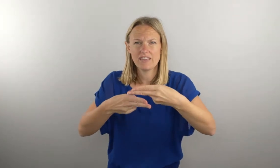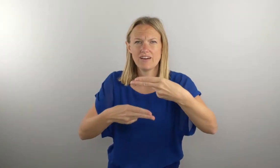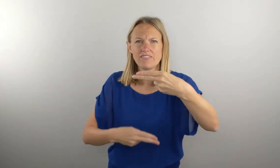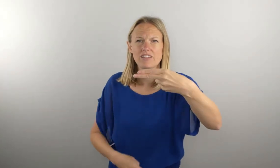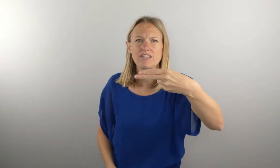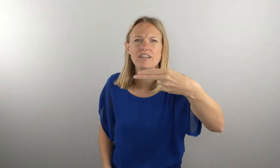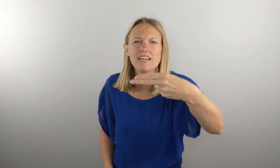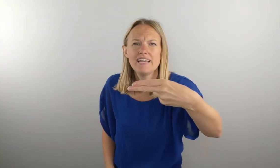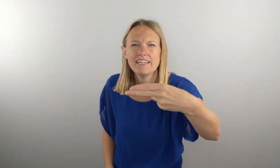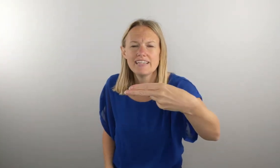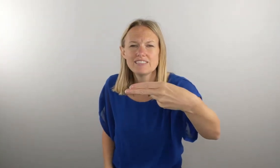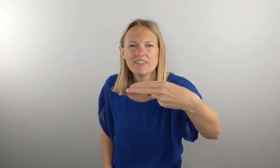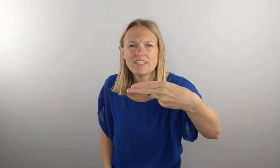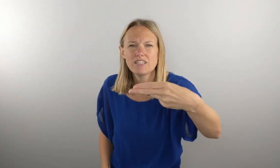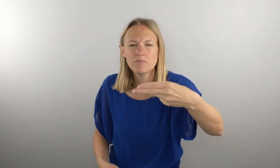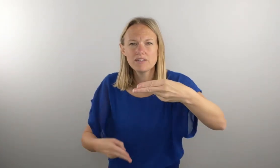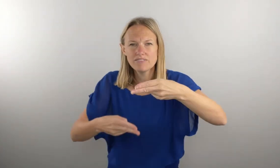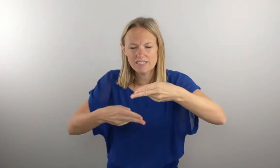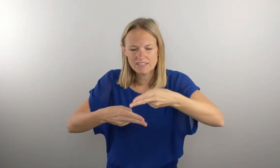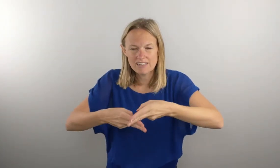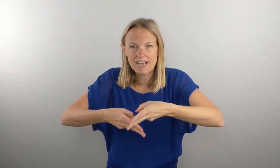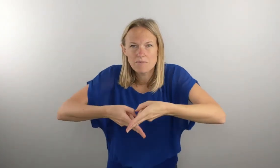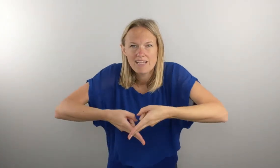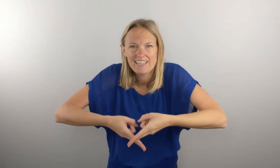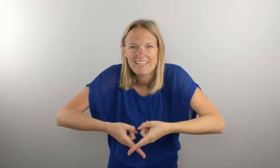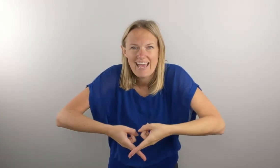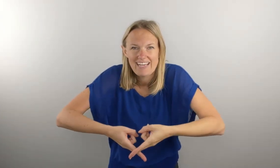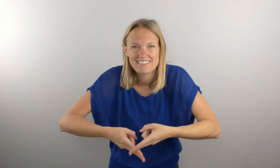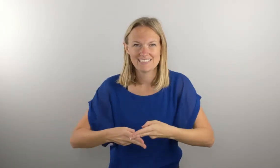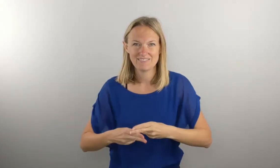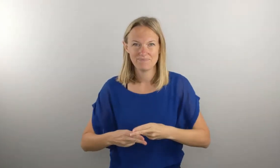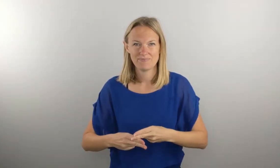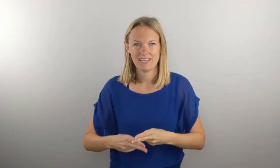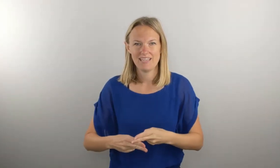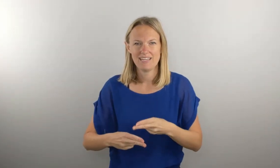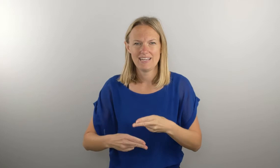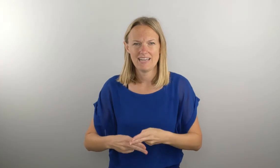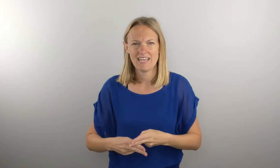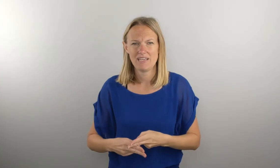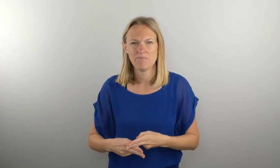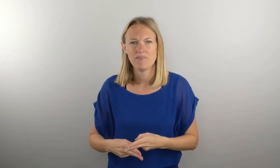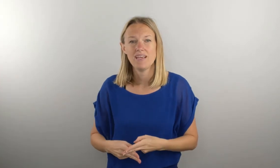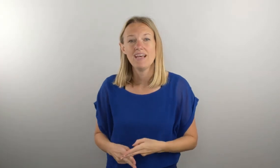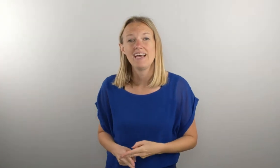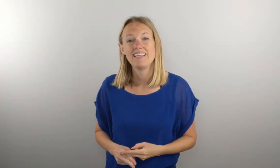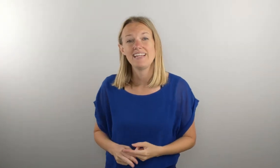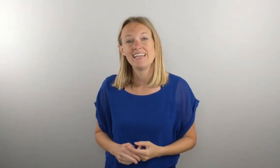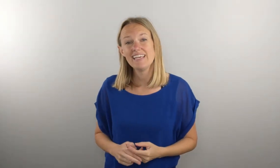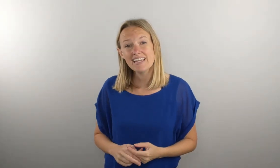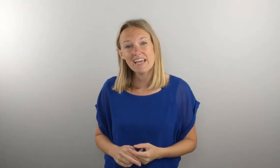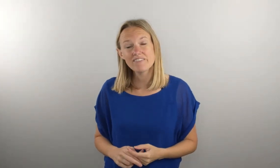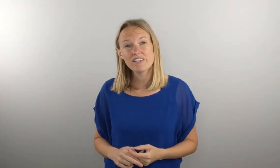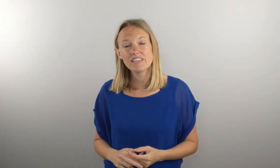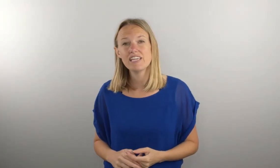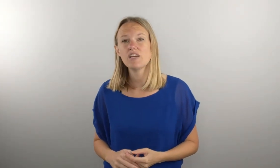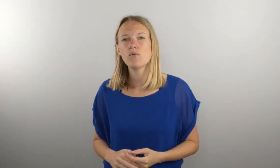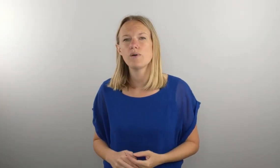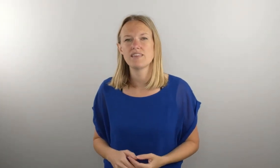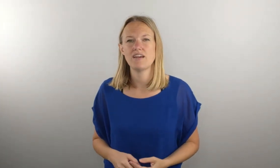have your index finger and your middle finger, and you kind of make like an X, okay? Name. And then in everything, with